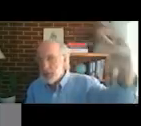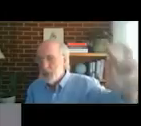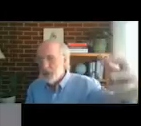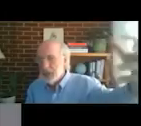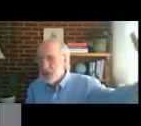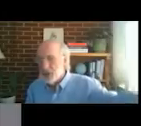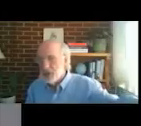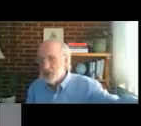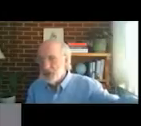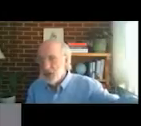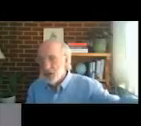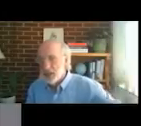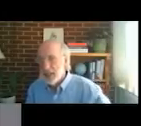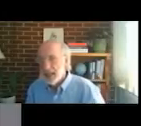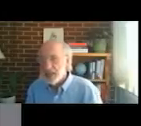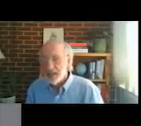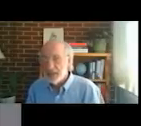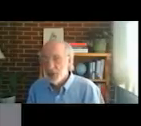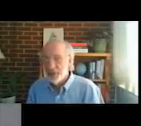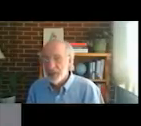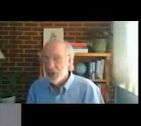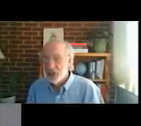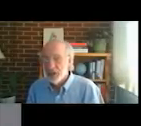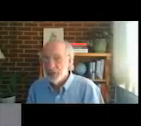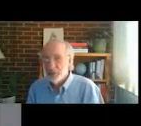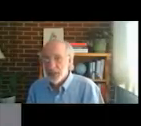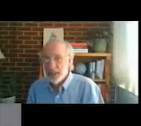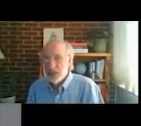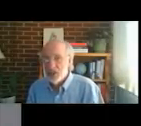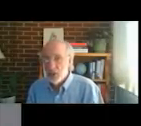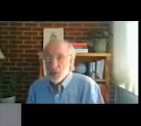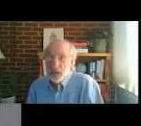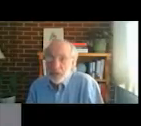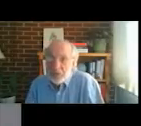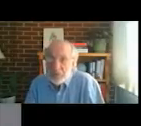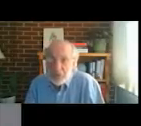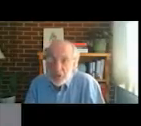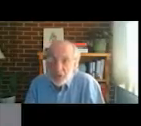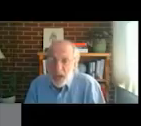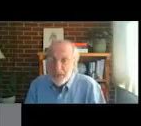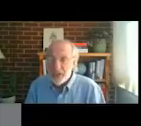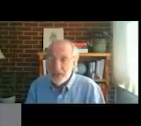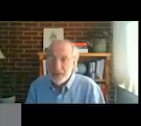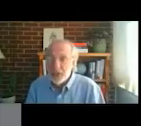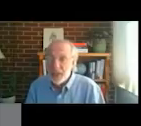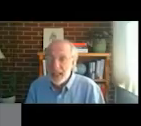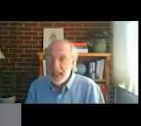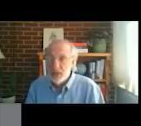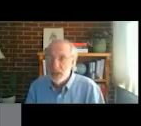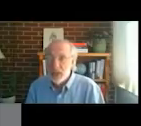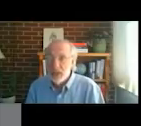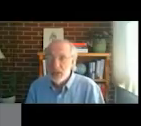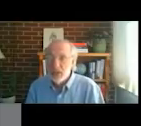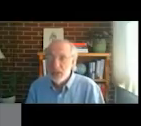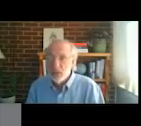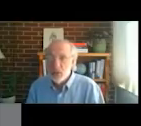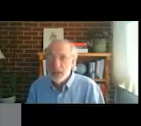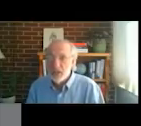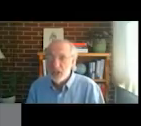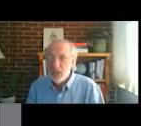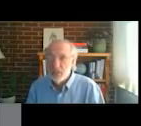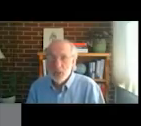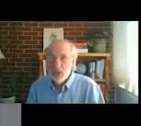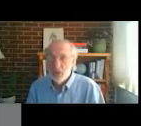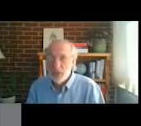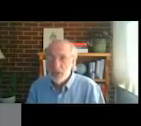prompt when motivation is strong. How do you get motivation in place? Well, you contrive it. You figure it out. When